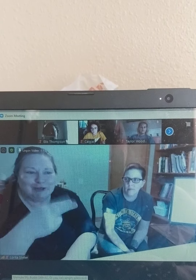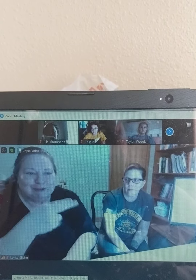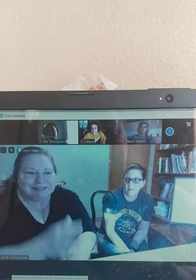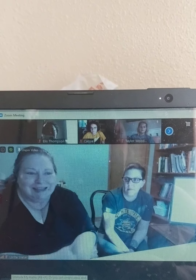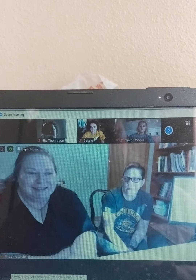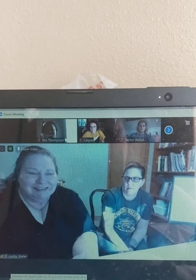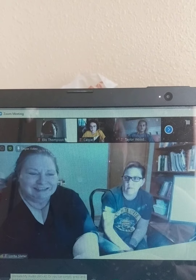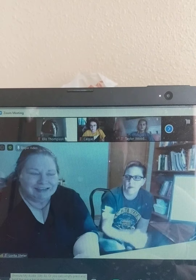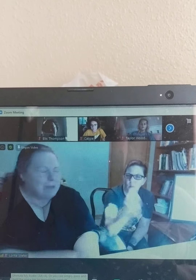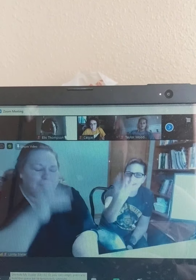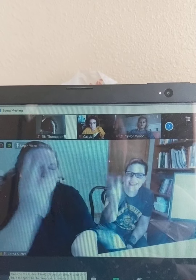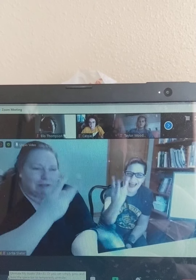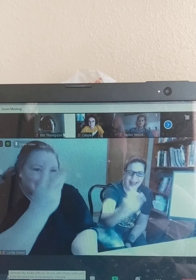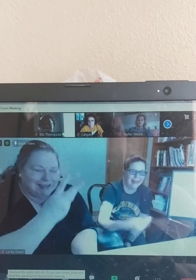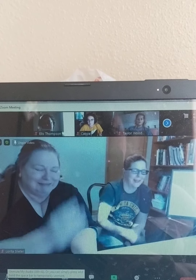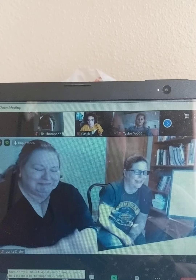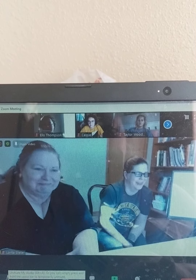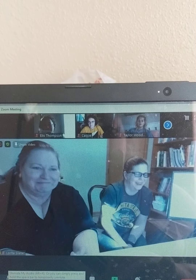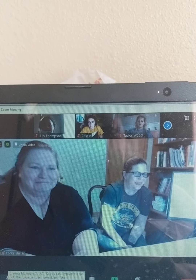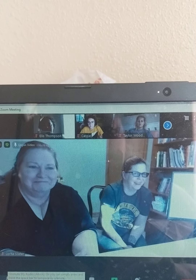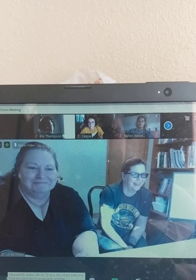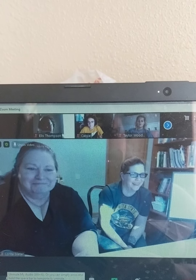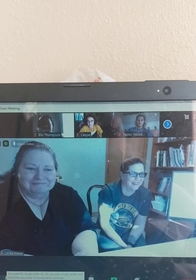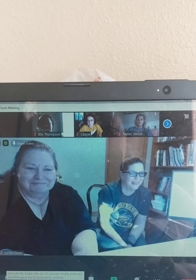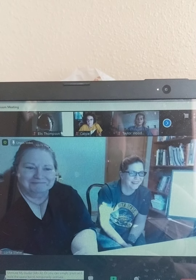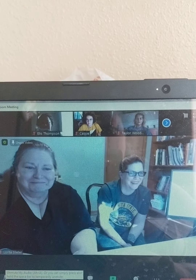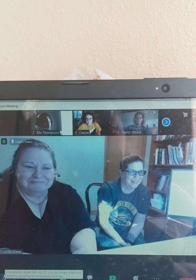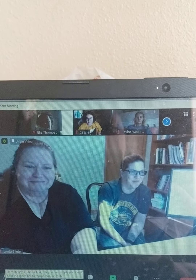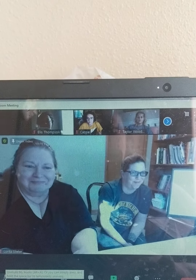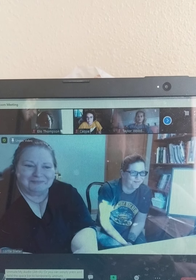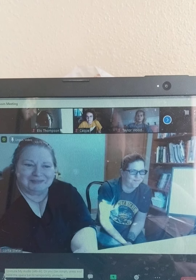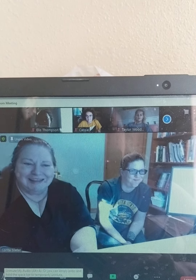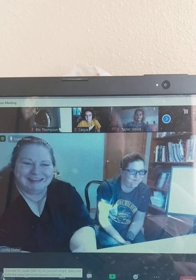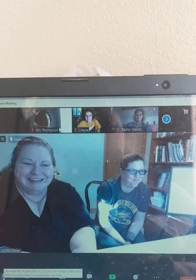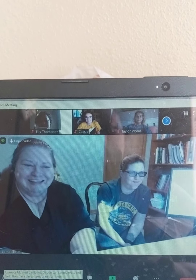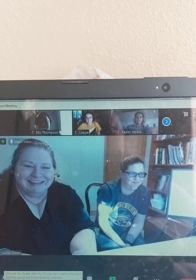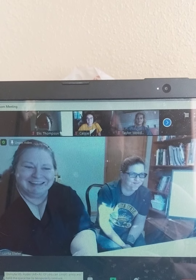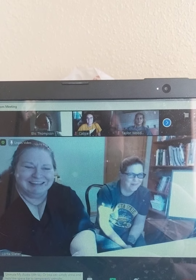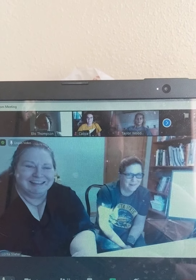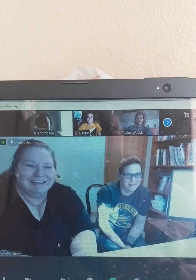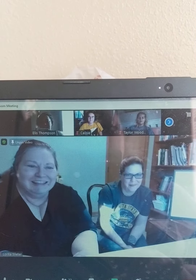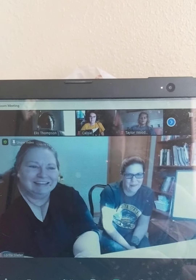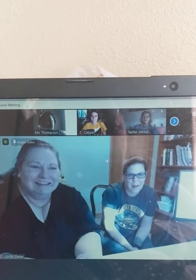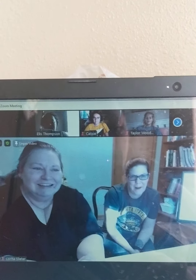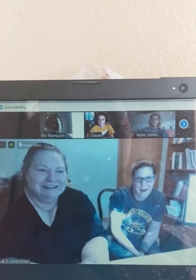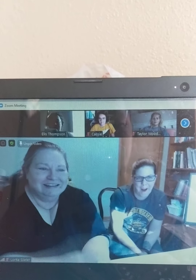And we'll just continue on Wednesday.